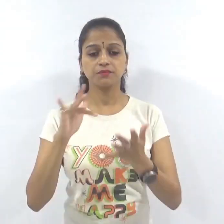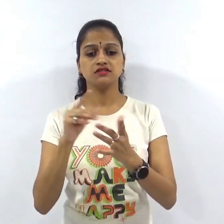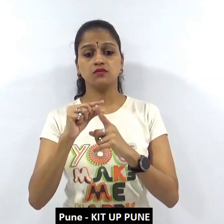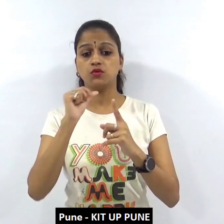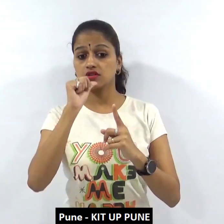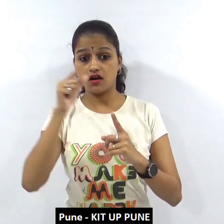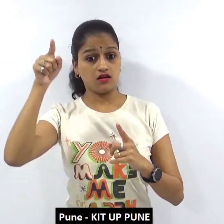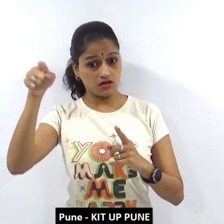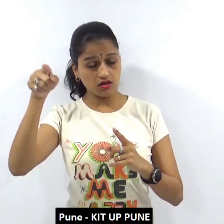Poonkikita Poonk